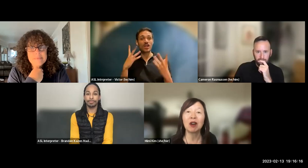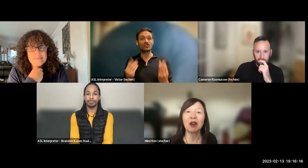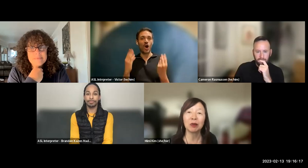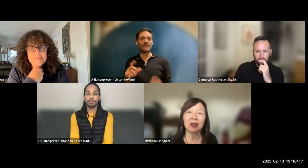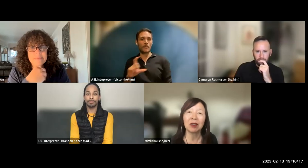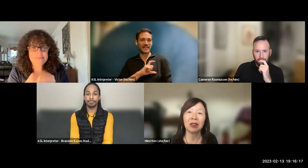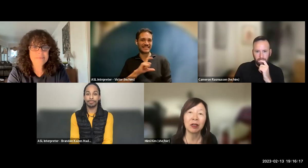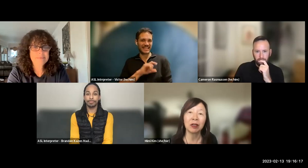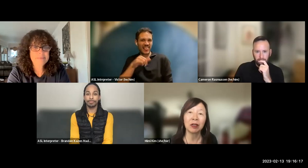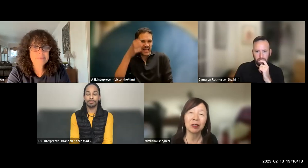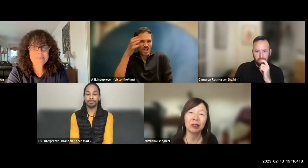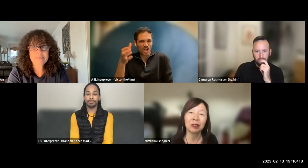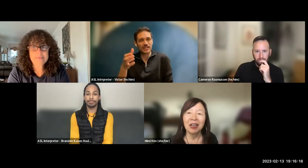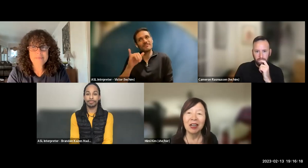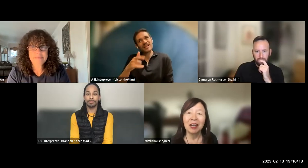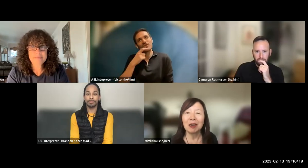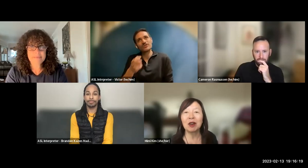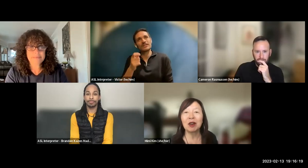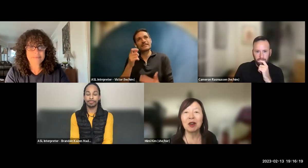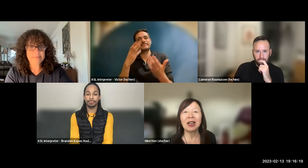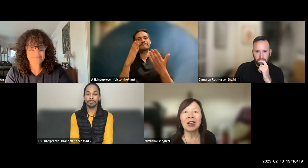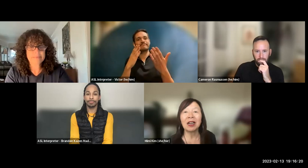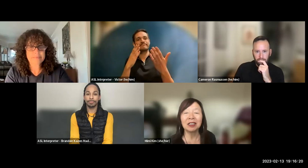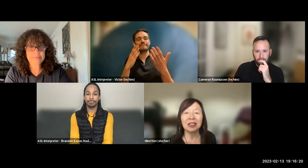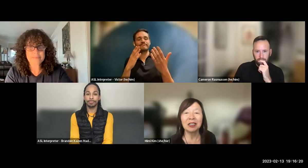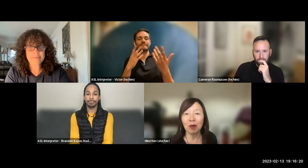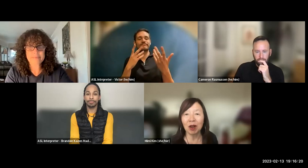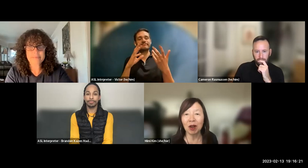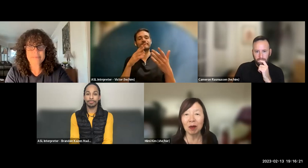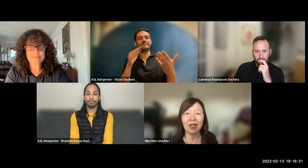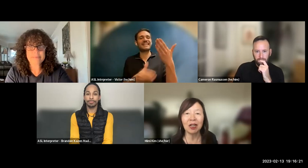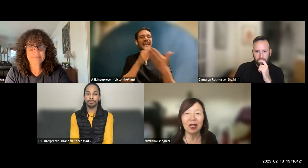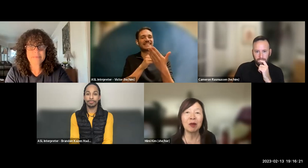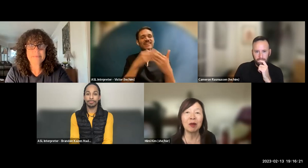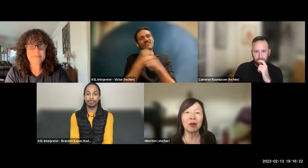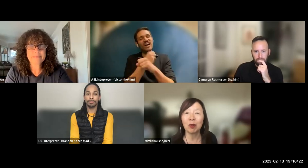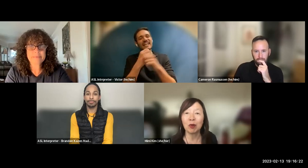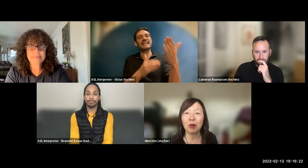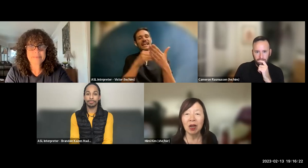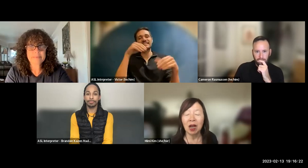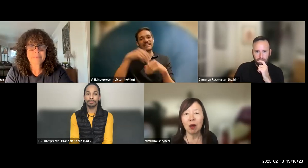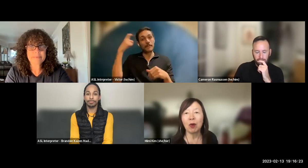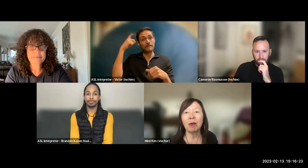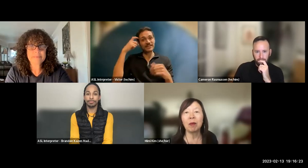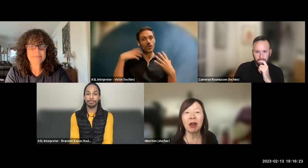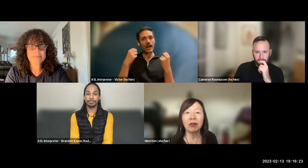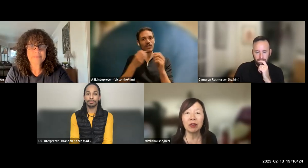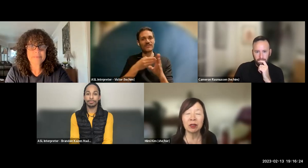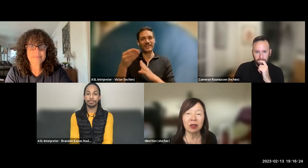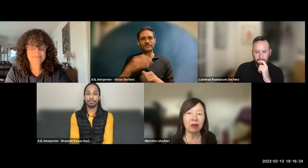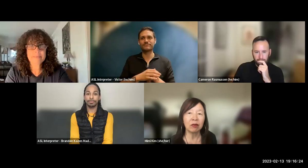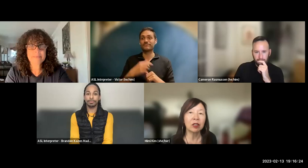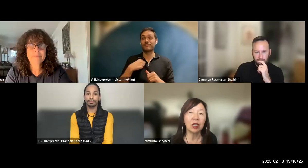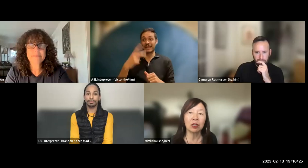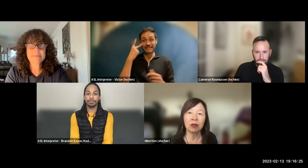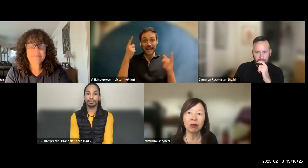interested in countering that in the mental health field. So I can see the promise, and every day more and more, where I'm